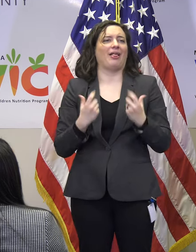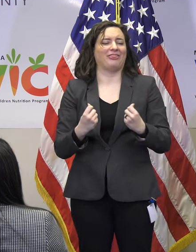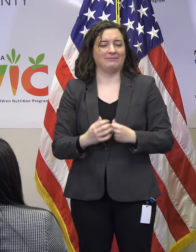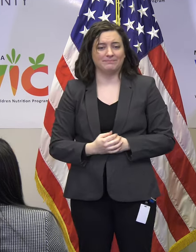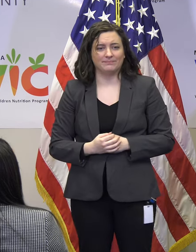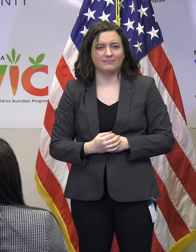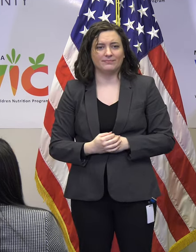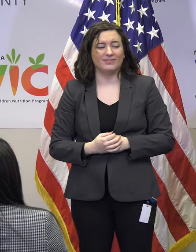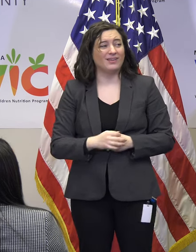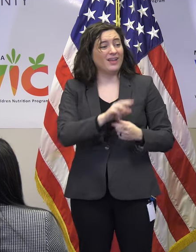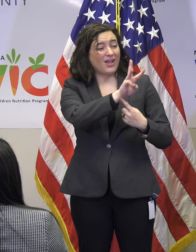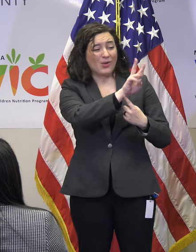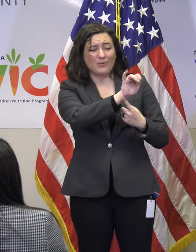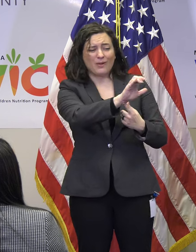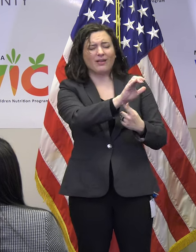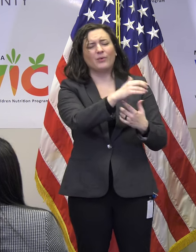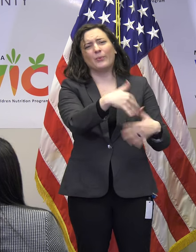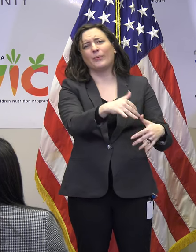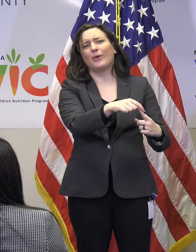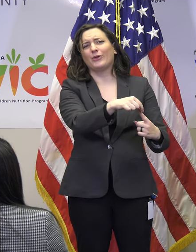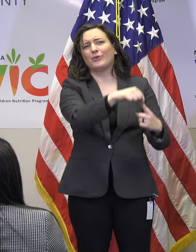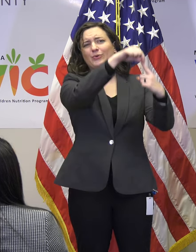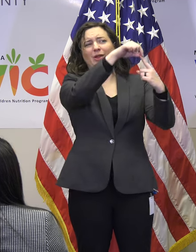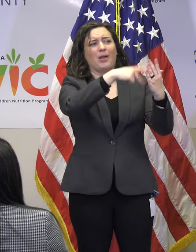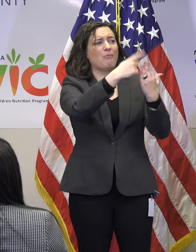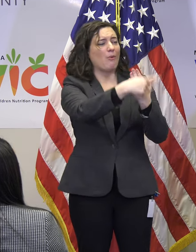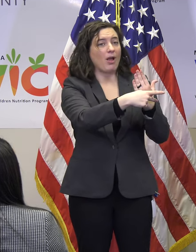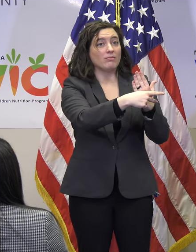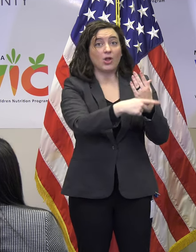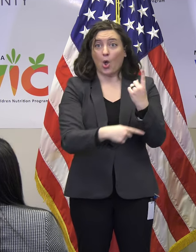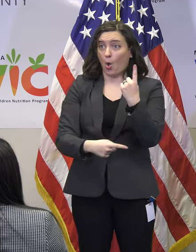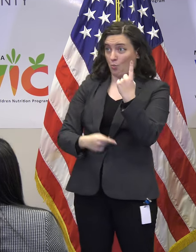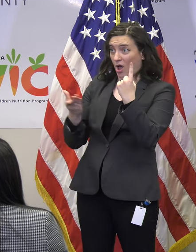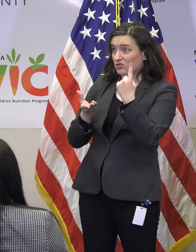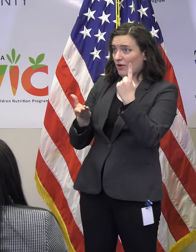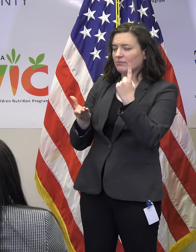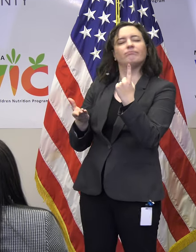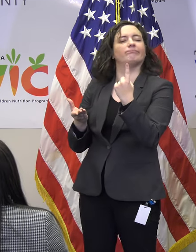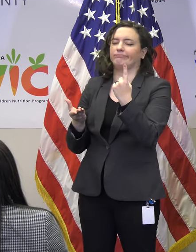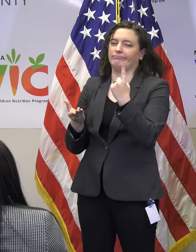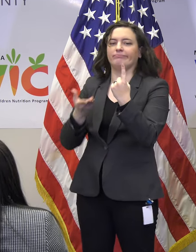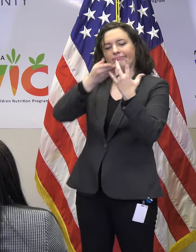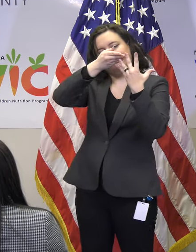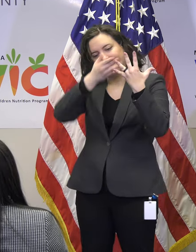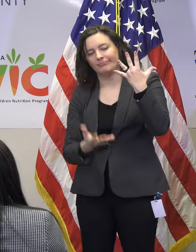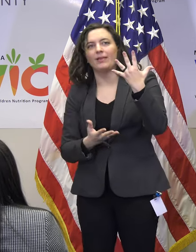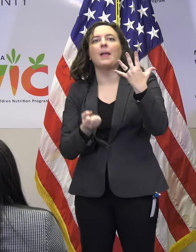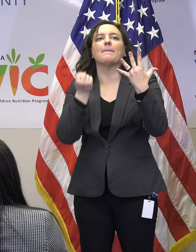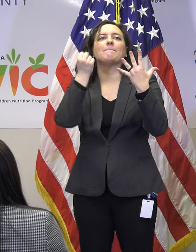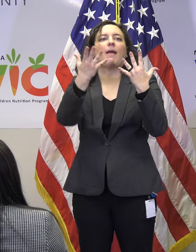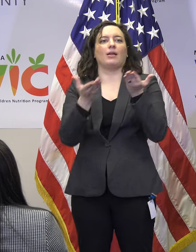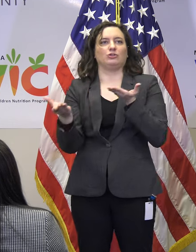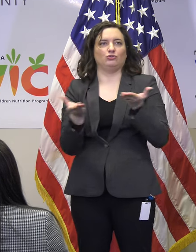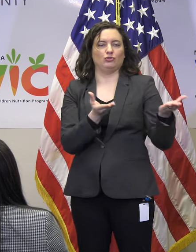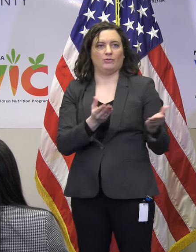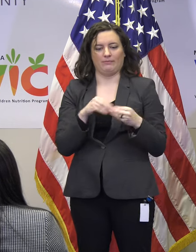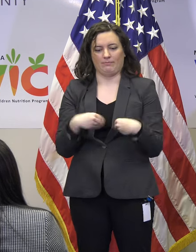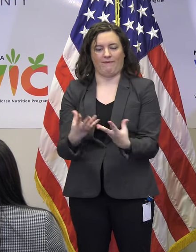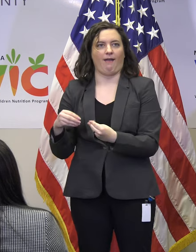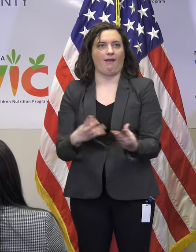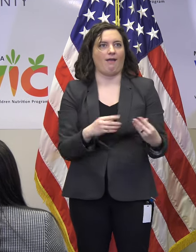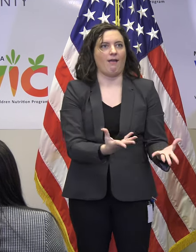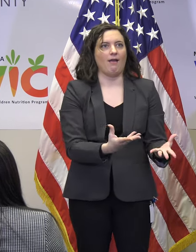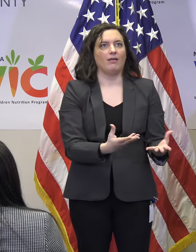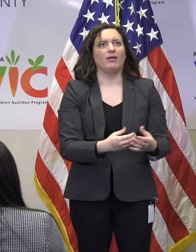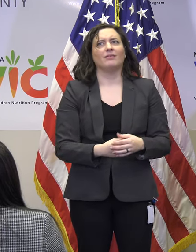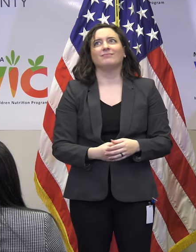is a unique program where it doesn't only provide one specific service, but addresses health and nutrition from many different angles. I have many